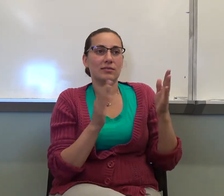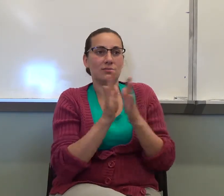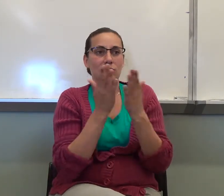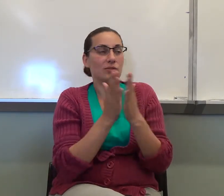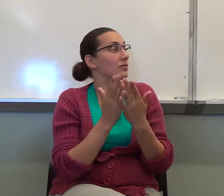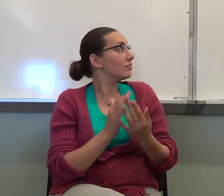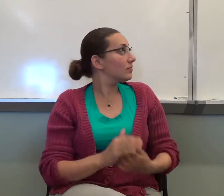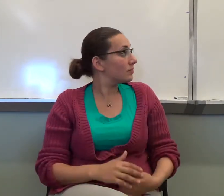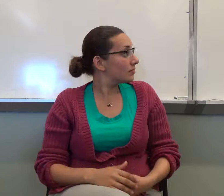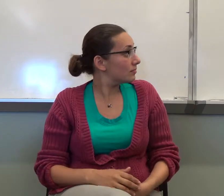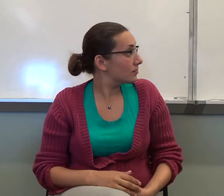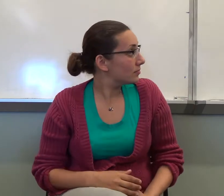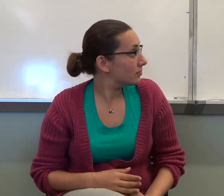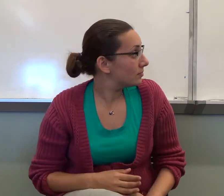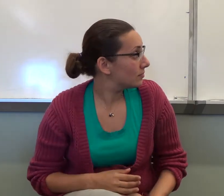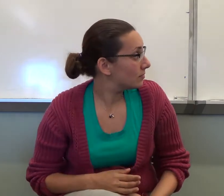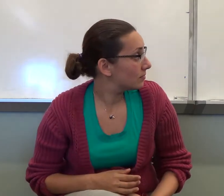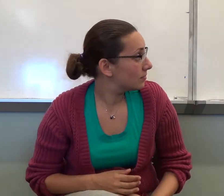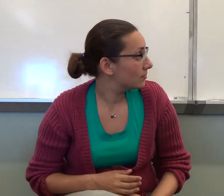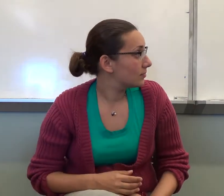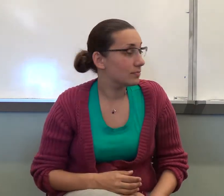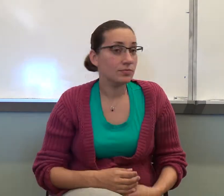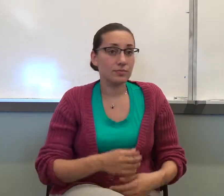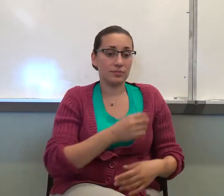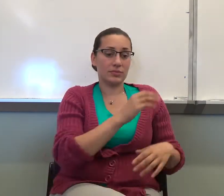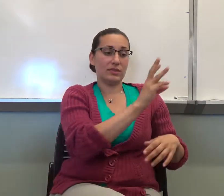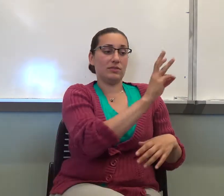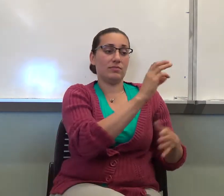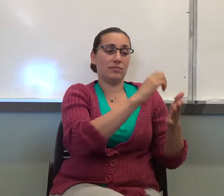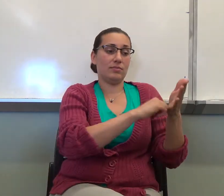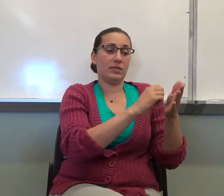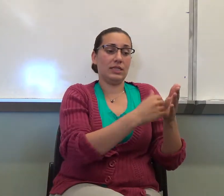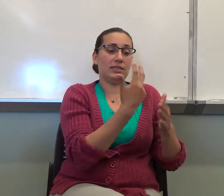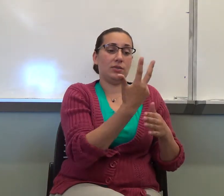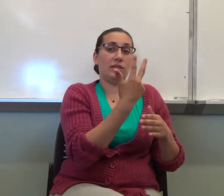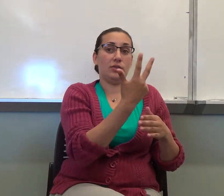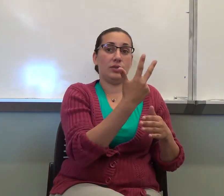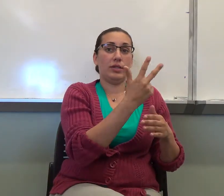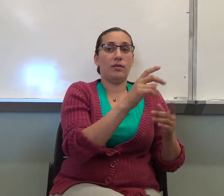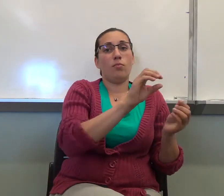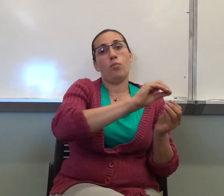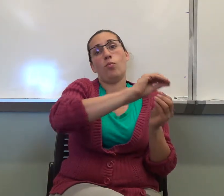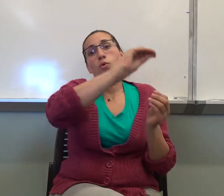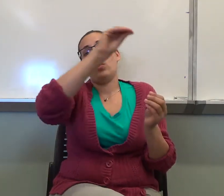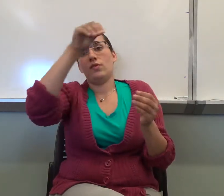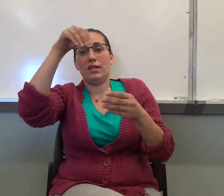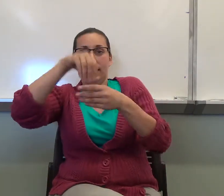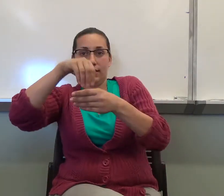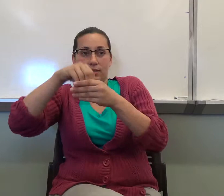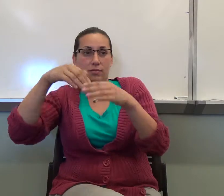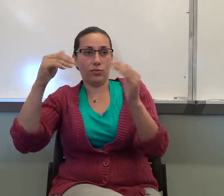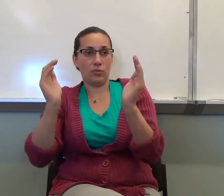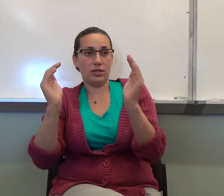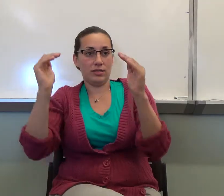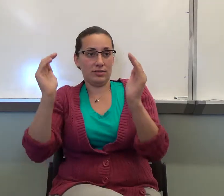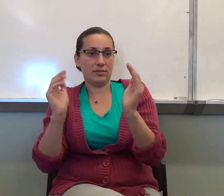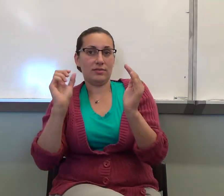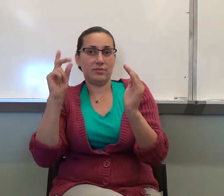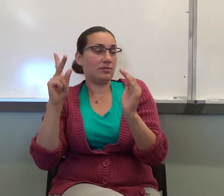bring it in here. Distributed numbers too. So this is 6 minus, I'm going to keep the parentheses, and I'll